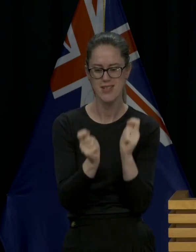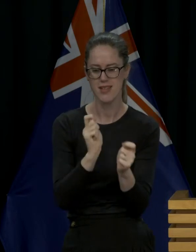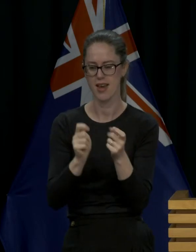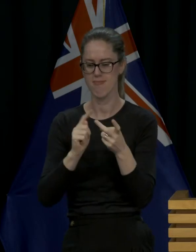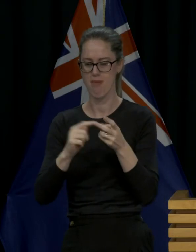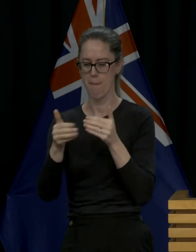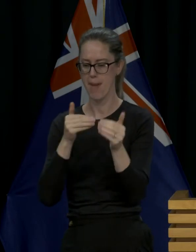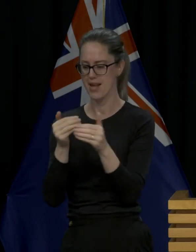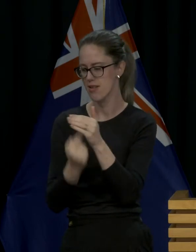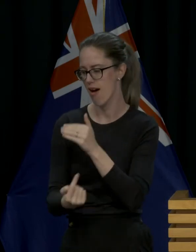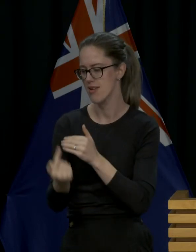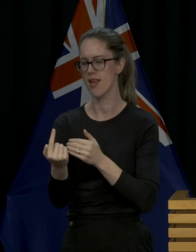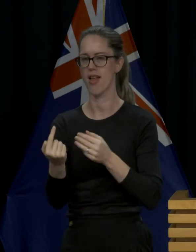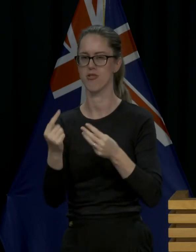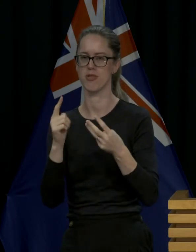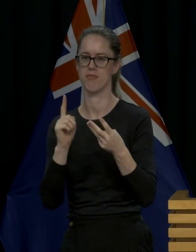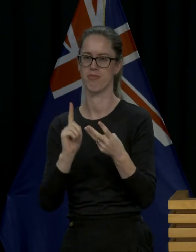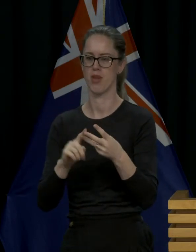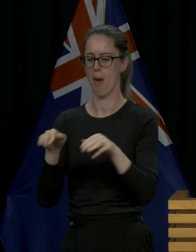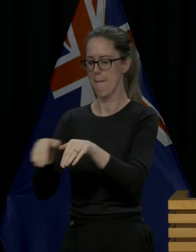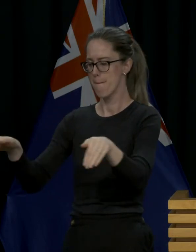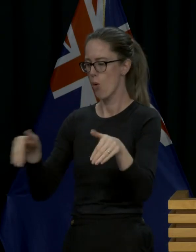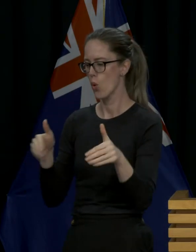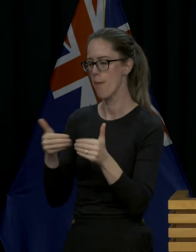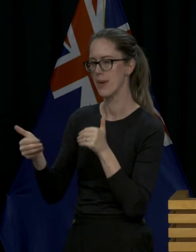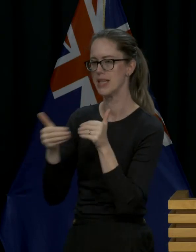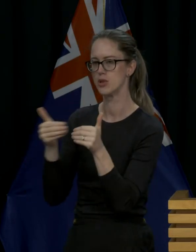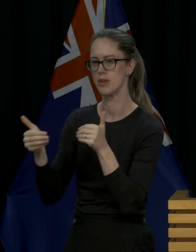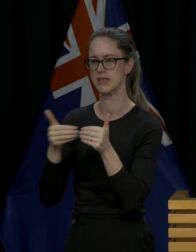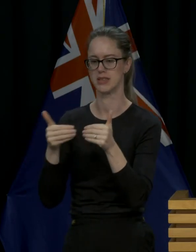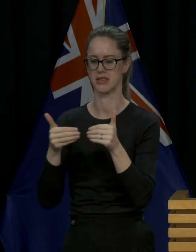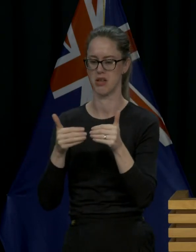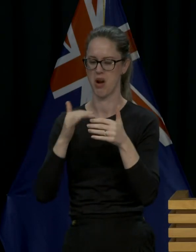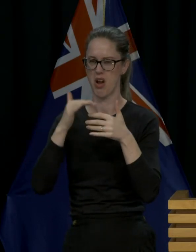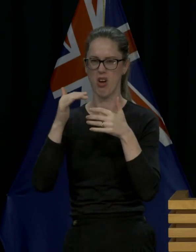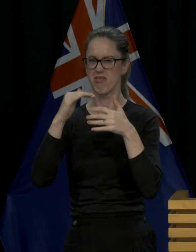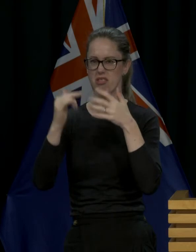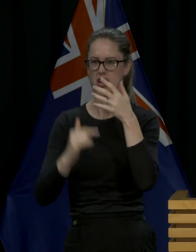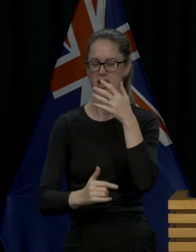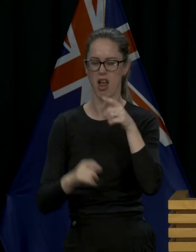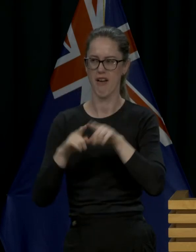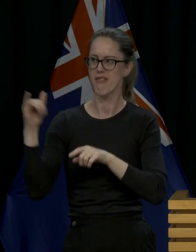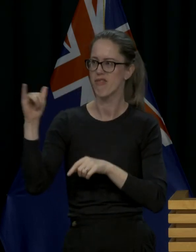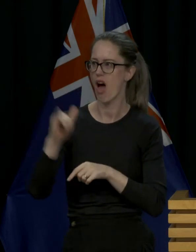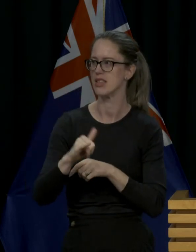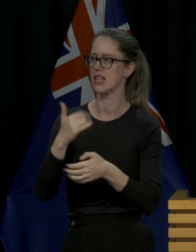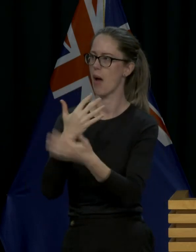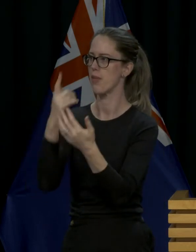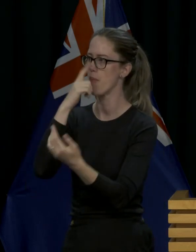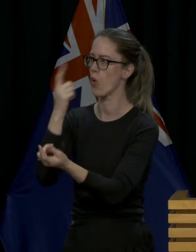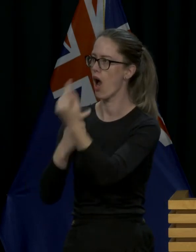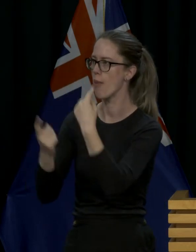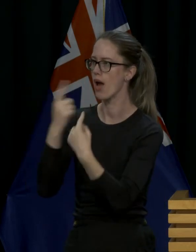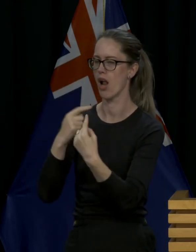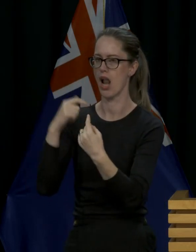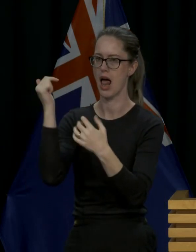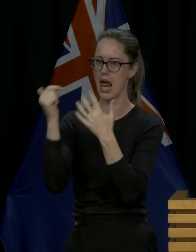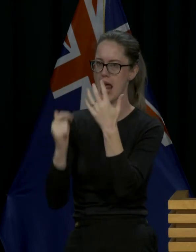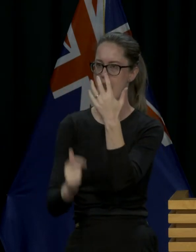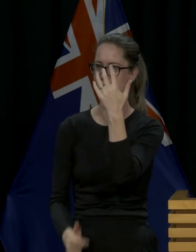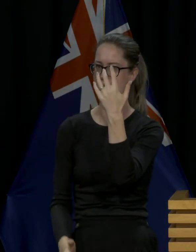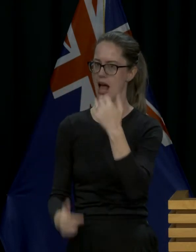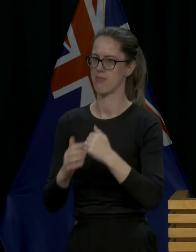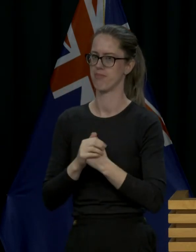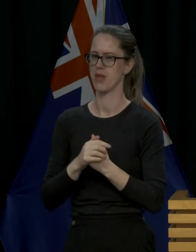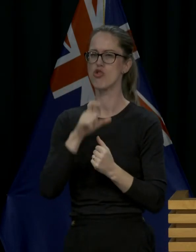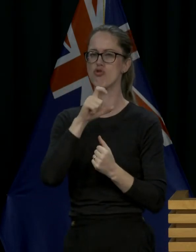to managed isolation, border management, right through to details like flights carrying returning New Zealanders. He